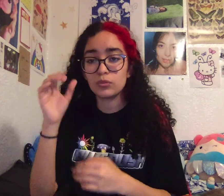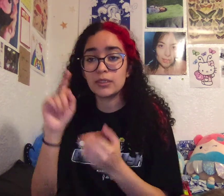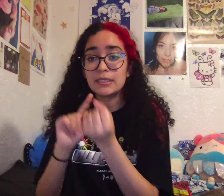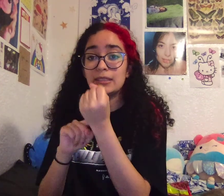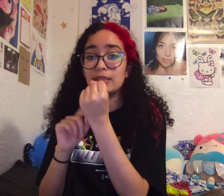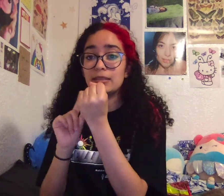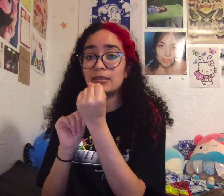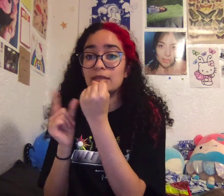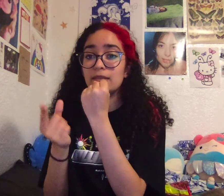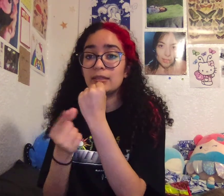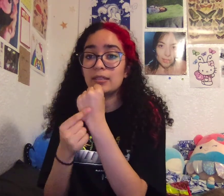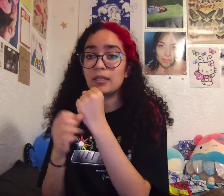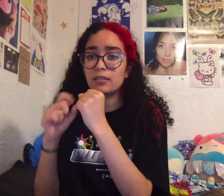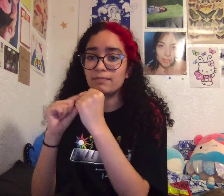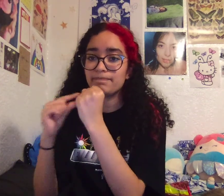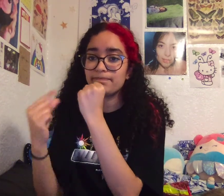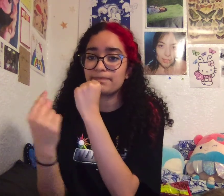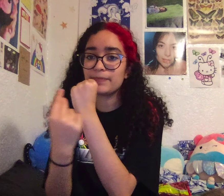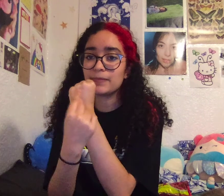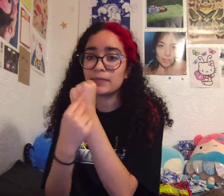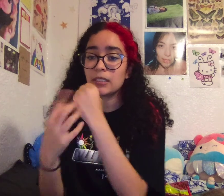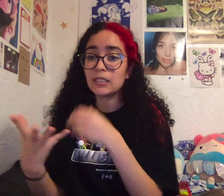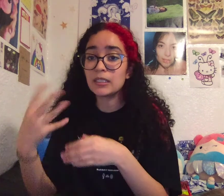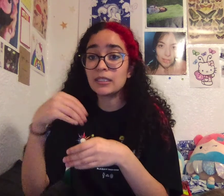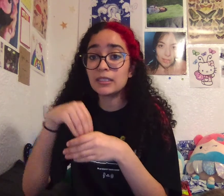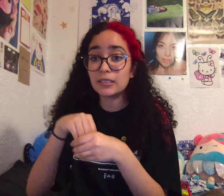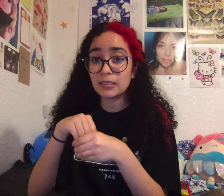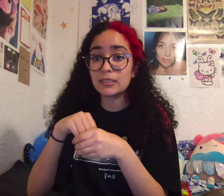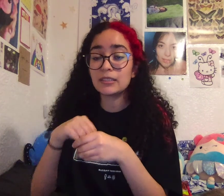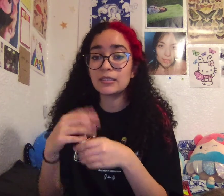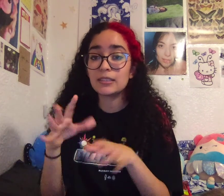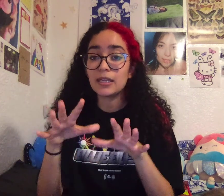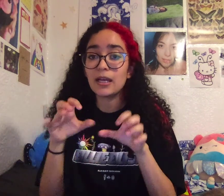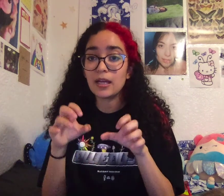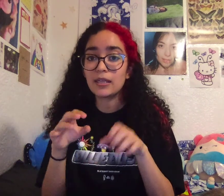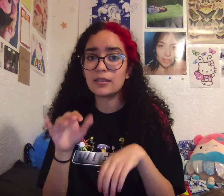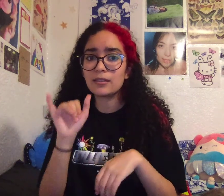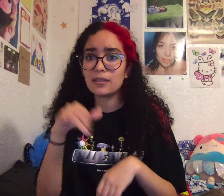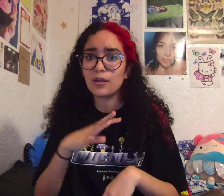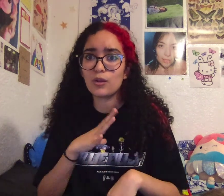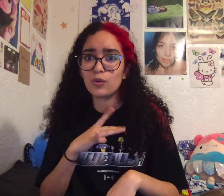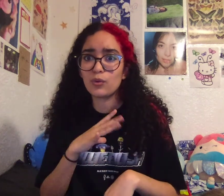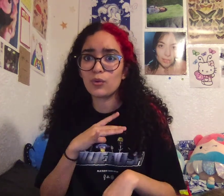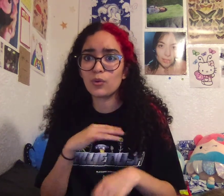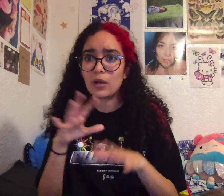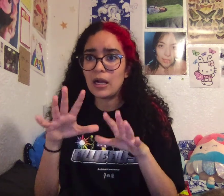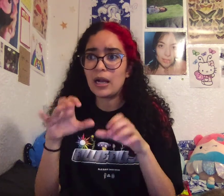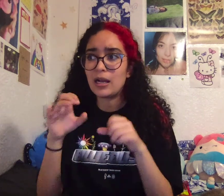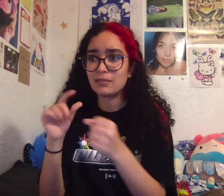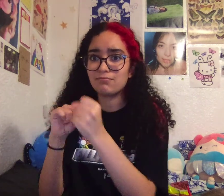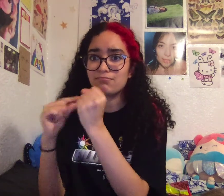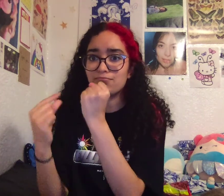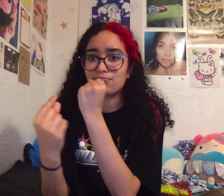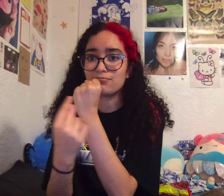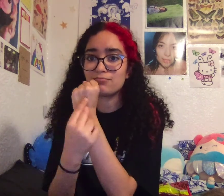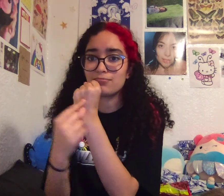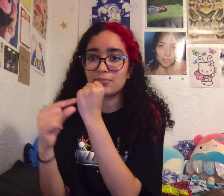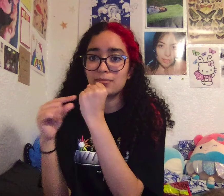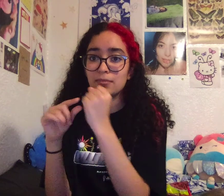goodness, how cold that must be! Ooh, icy rings. Those rings are made of ice.